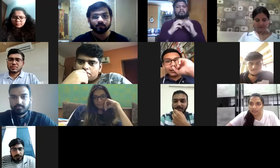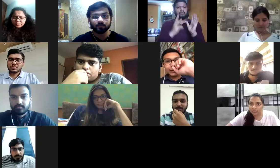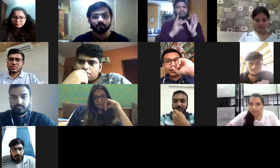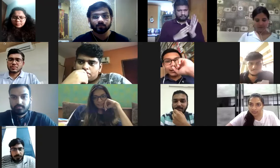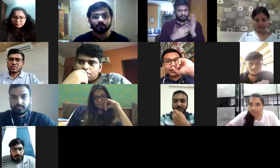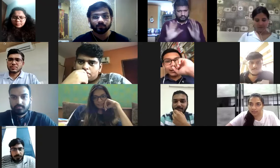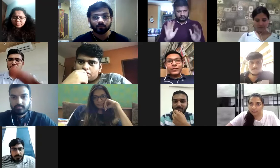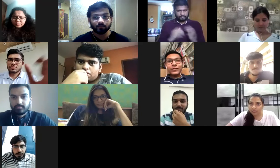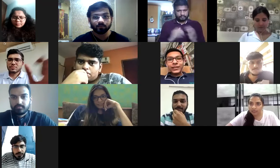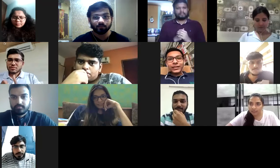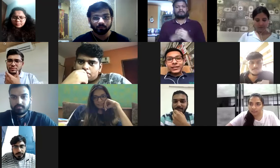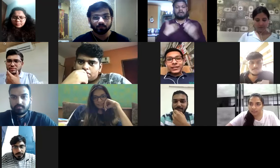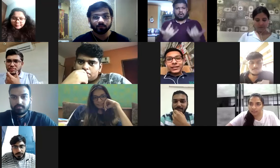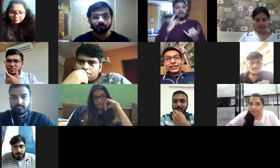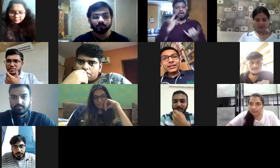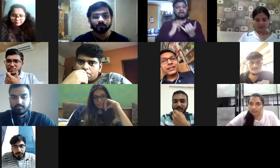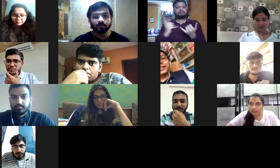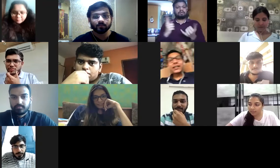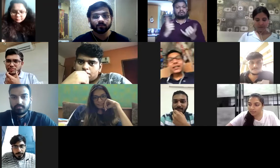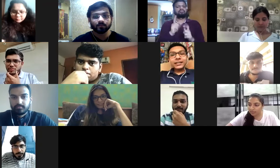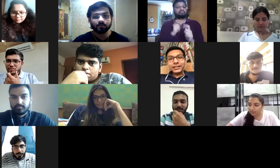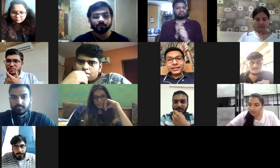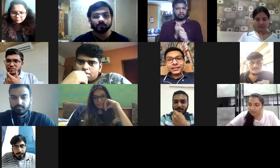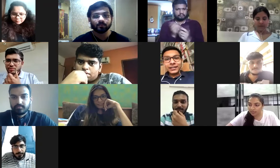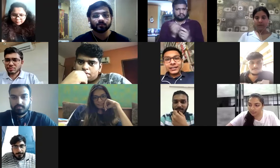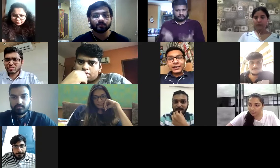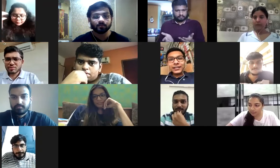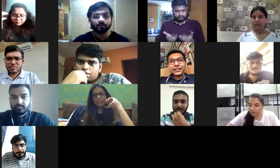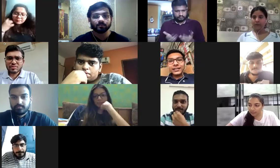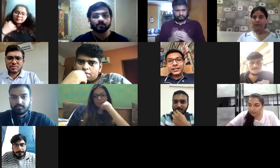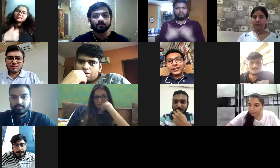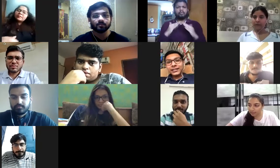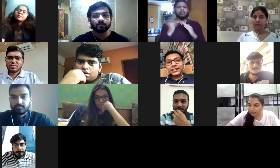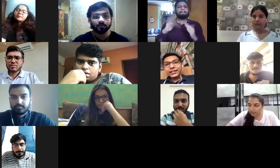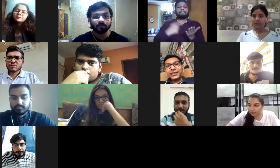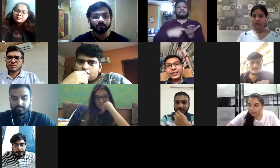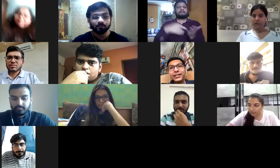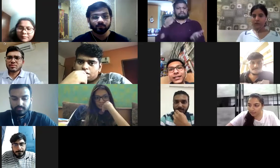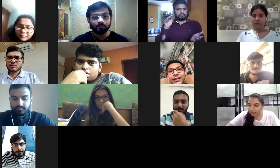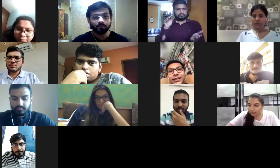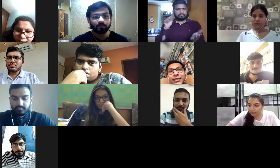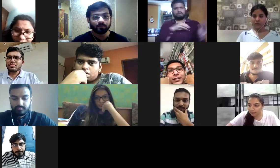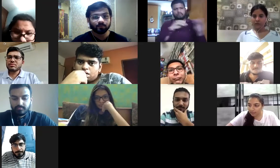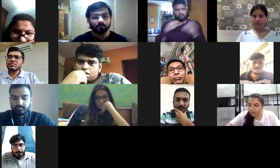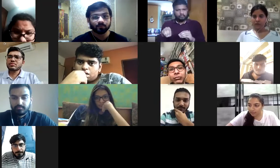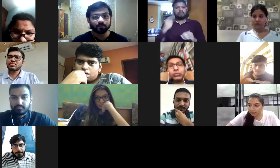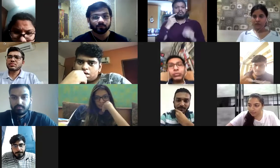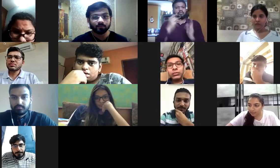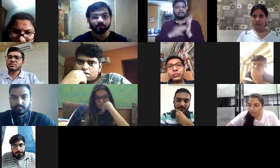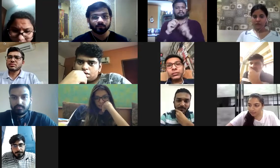I'm a BCom graduate. So doing a ISL job right now. I'm from Rajasthan and studied here in